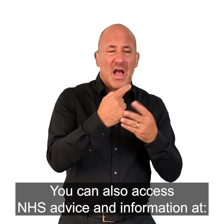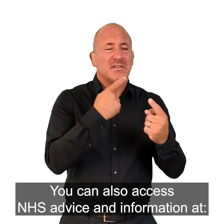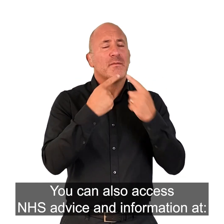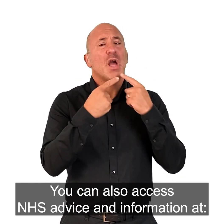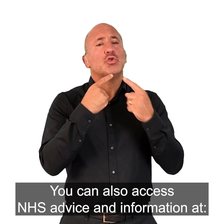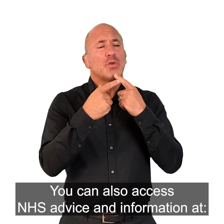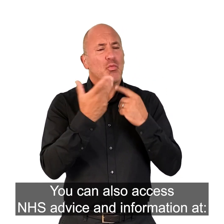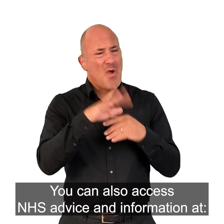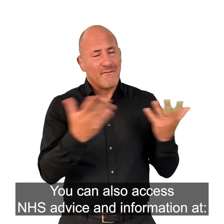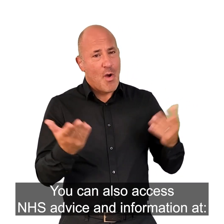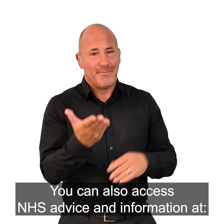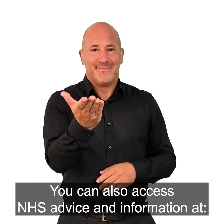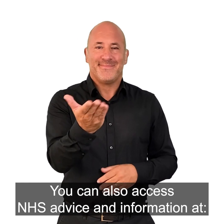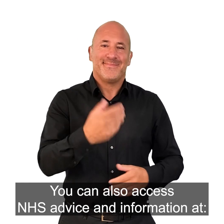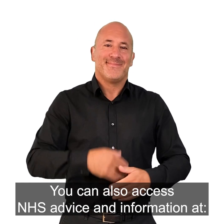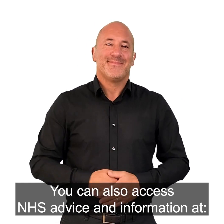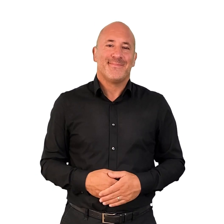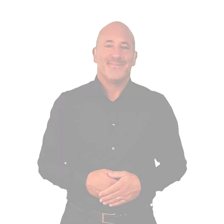advice and information at